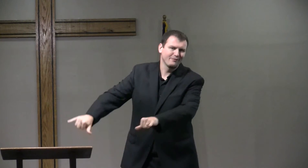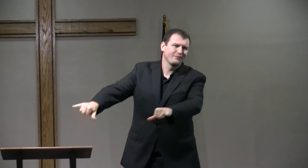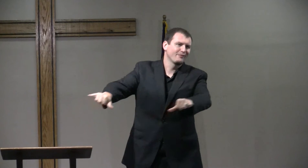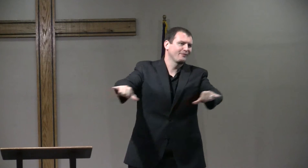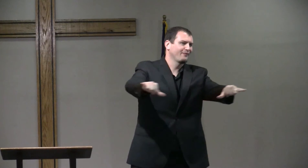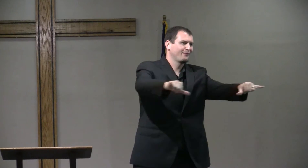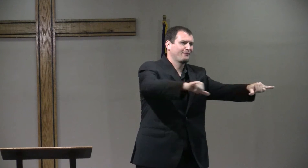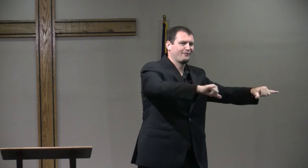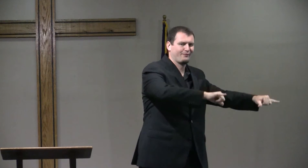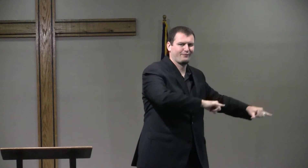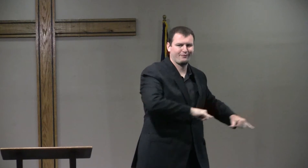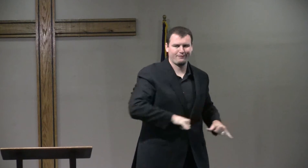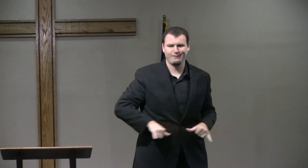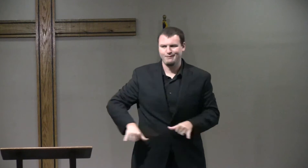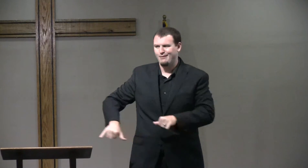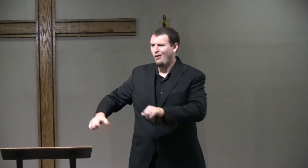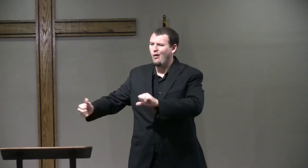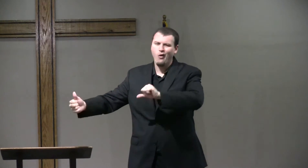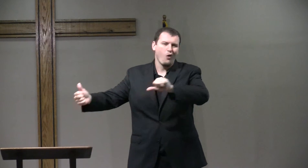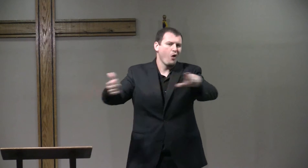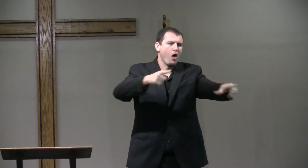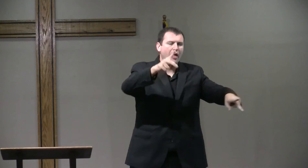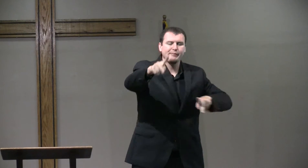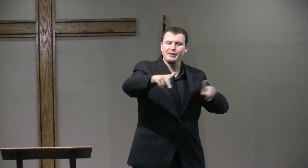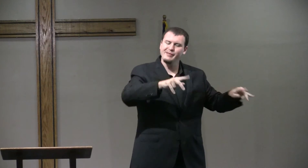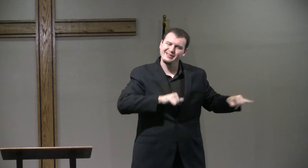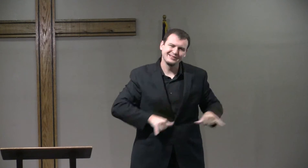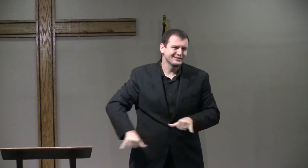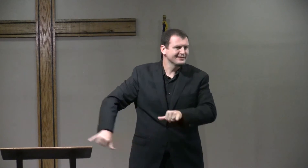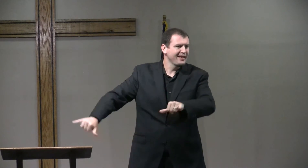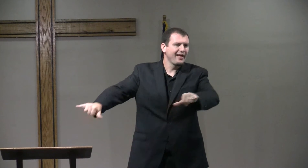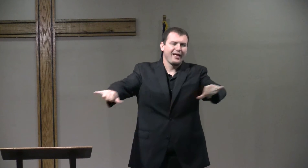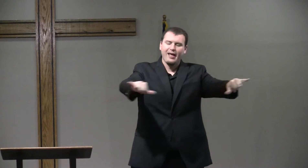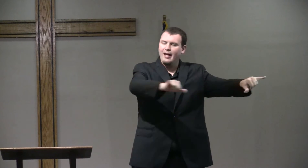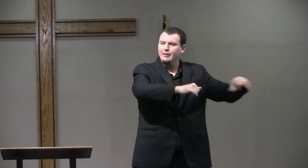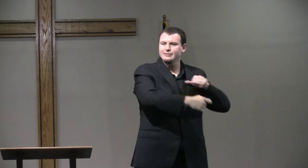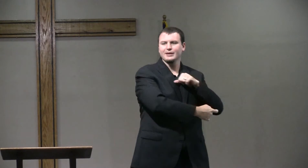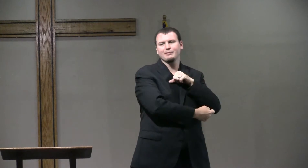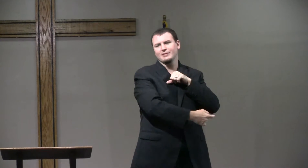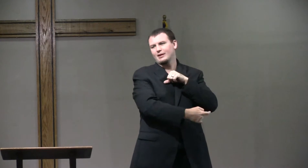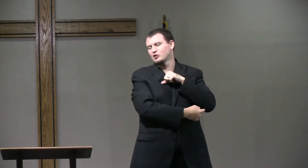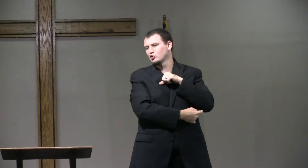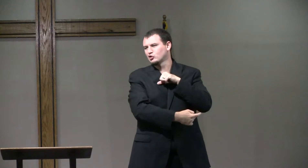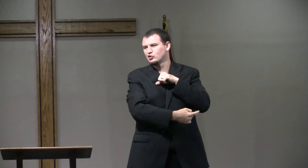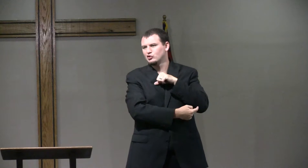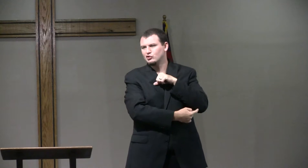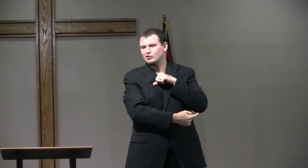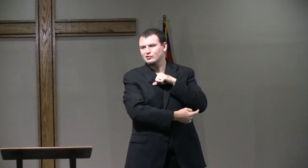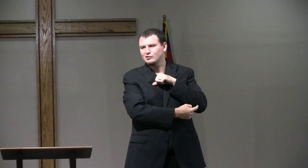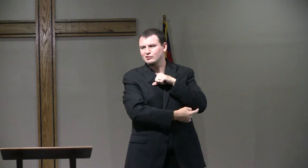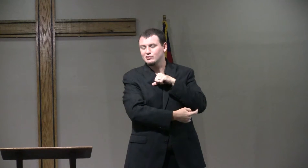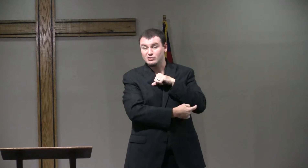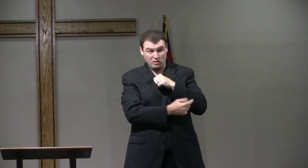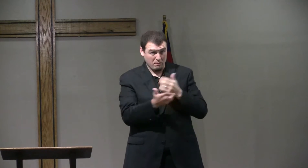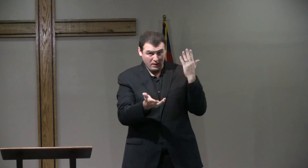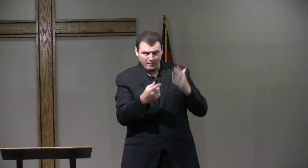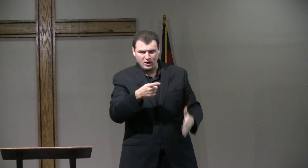that only one person endures, but we all are tempted the same way. We all go